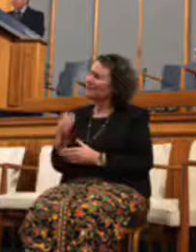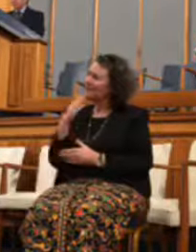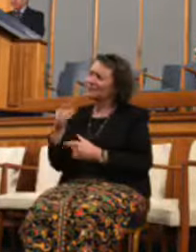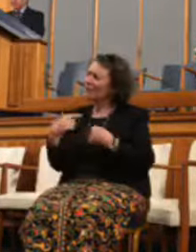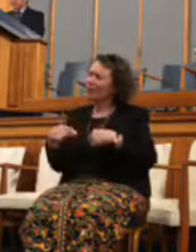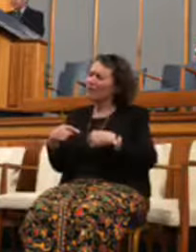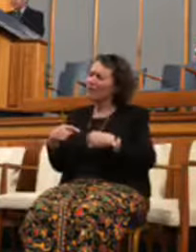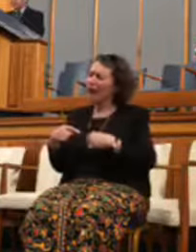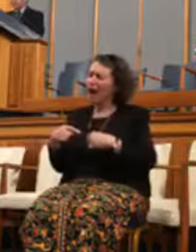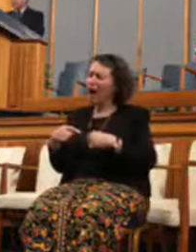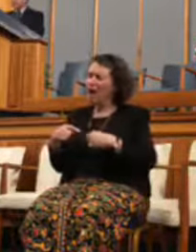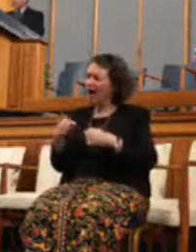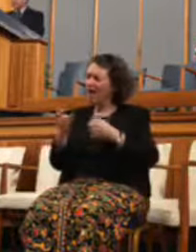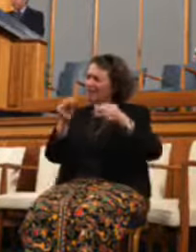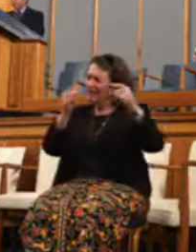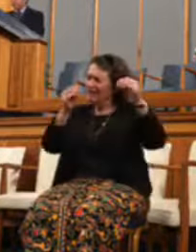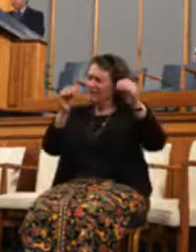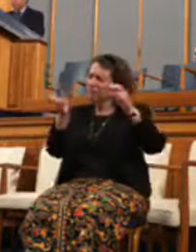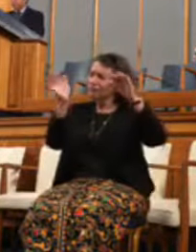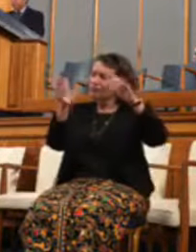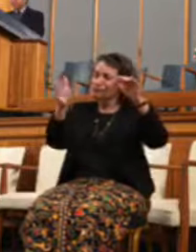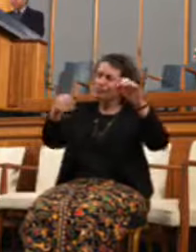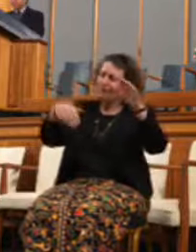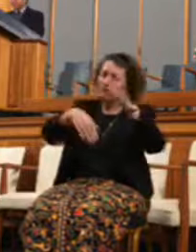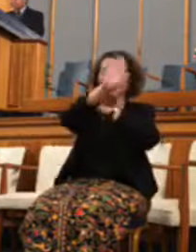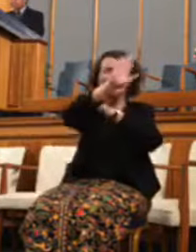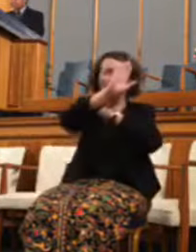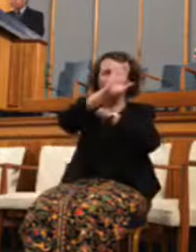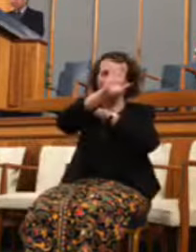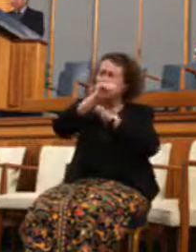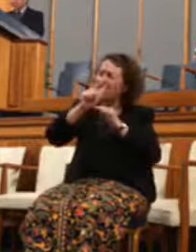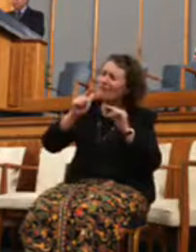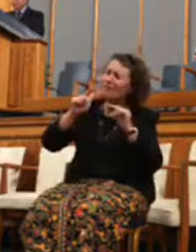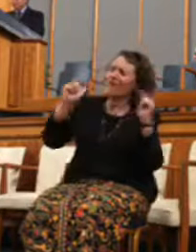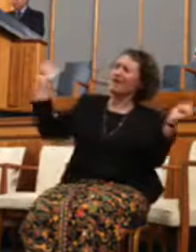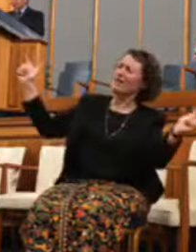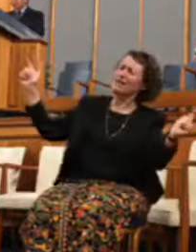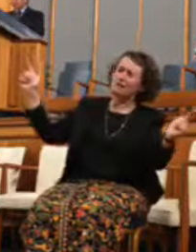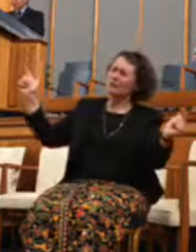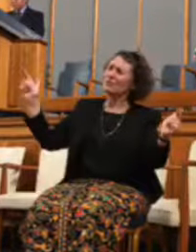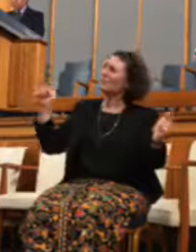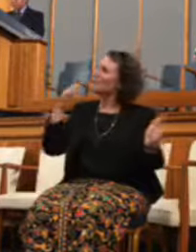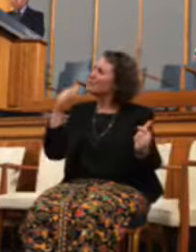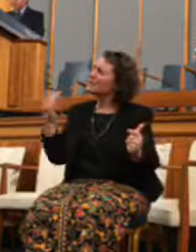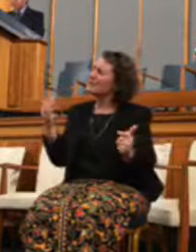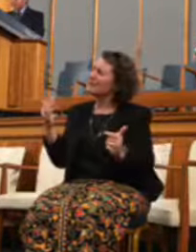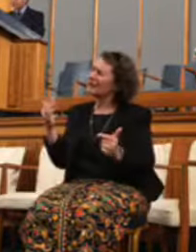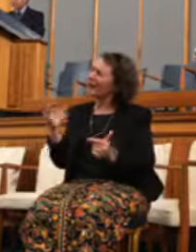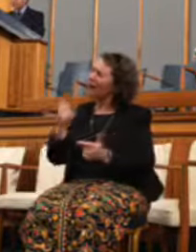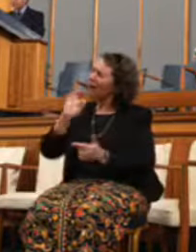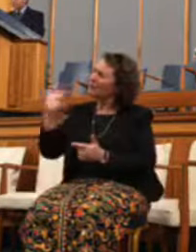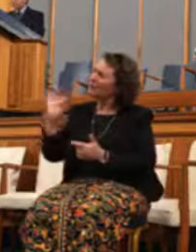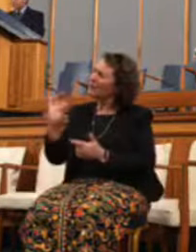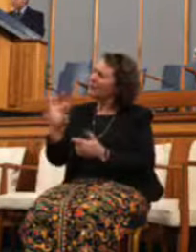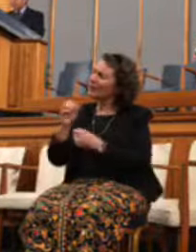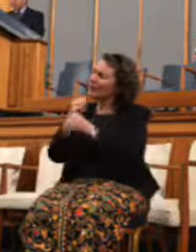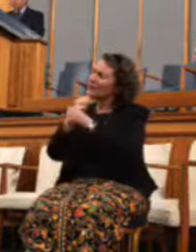but thy word is eternal. And we pray that seed will be sown in our hearts to bring us